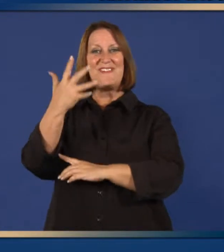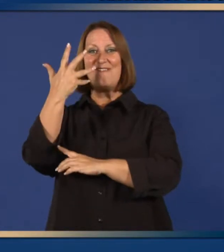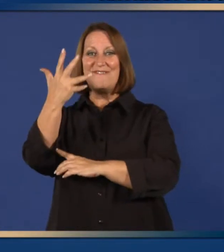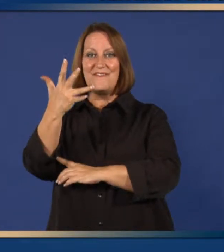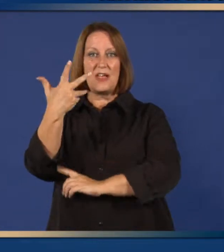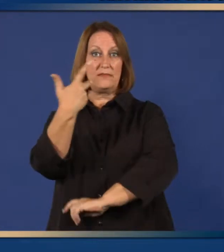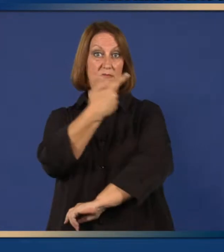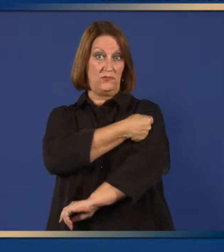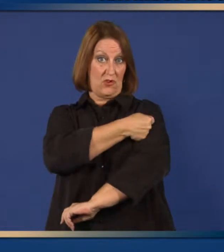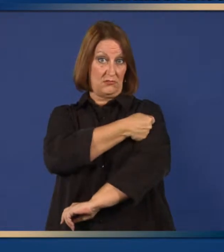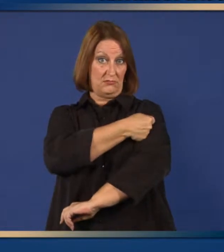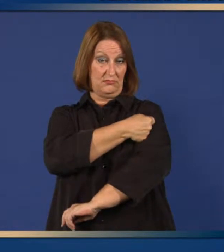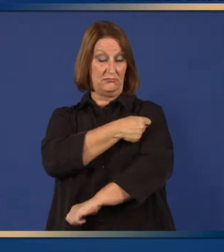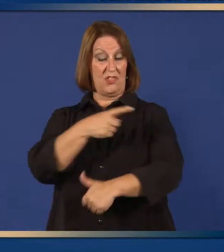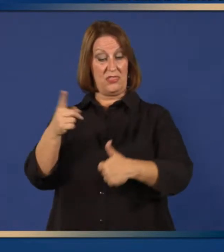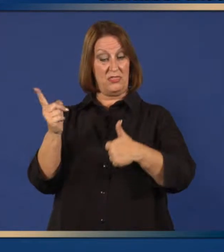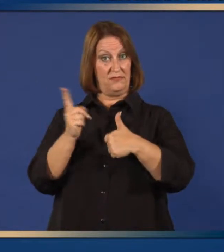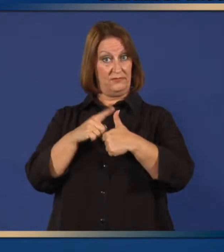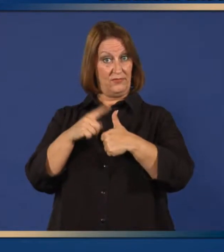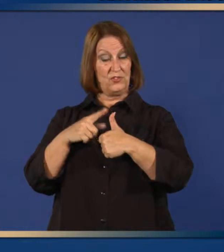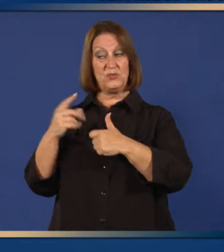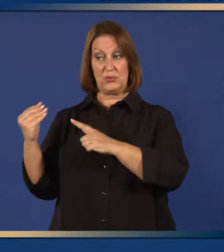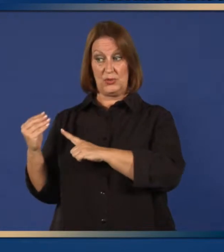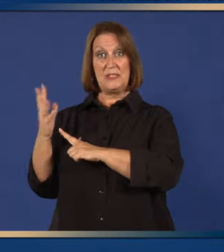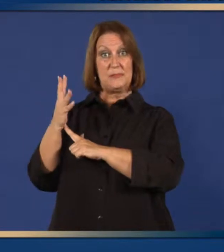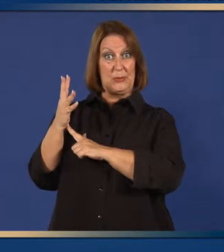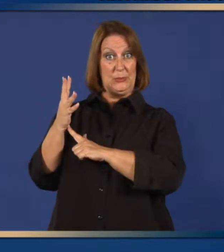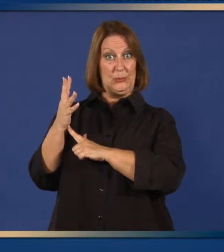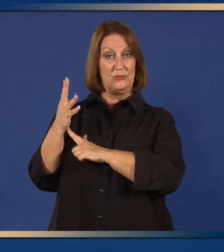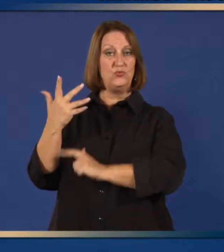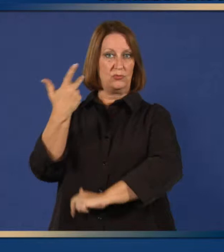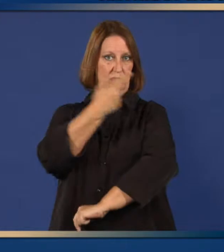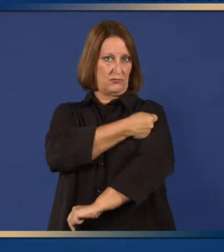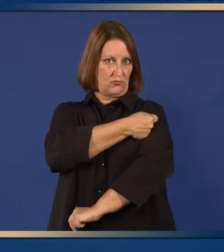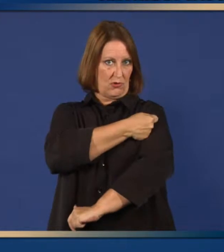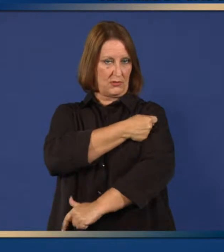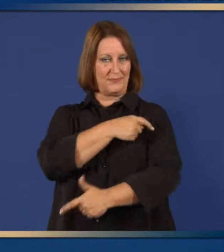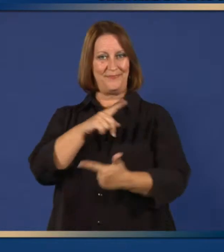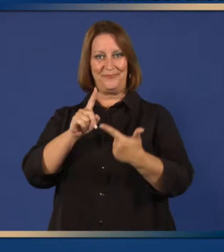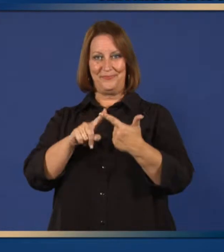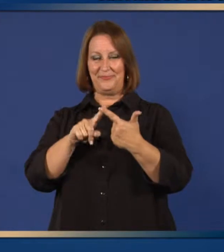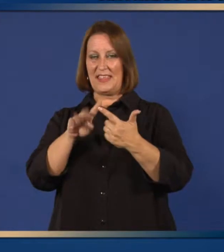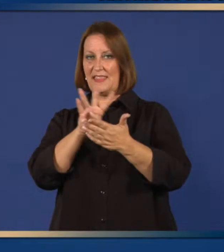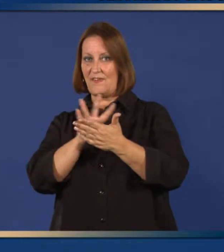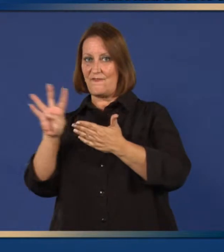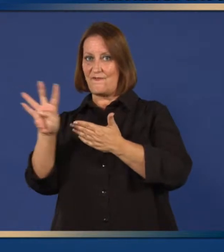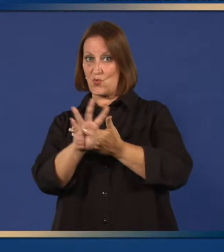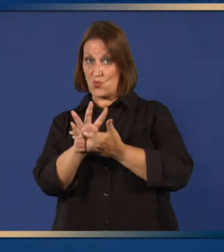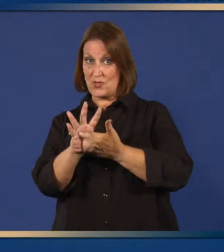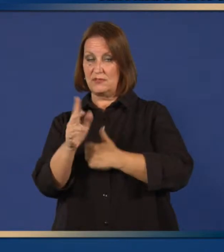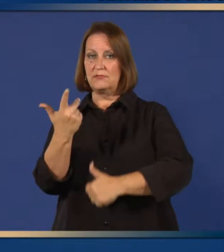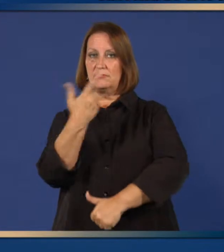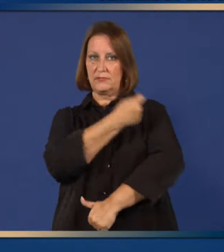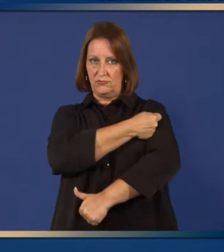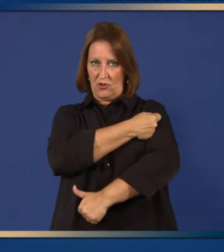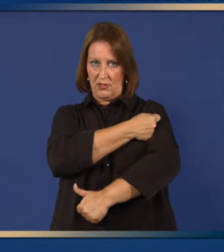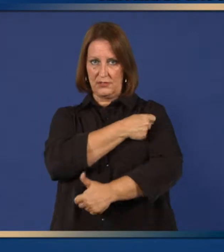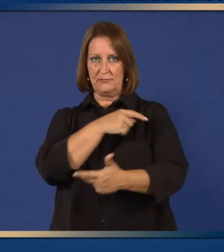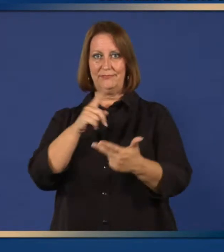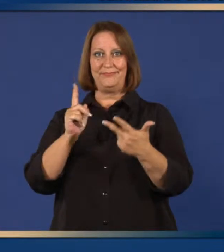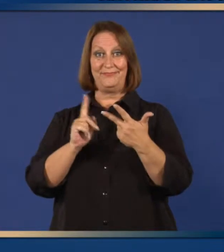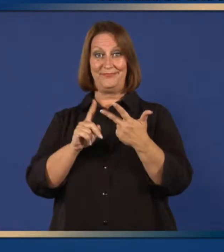of vaccine in the muscle. The first dose when risk of a potential exposure